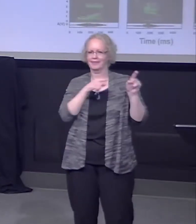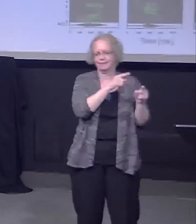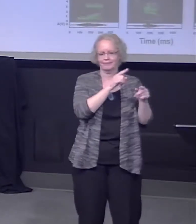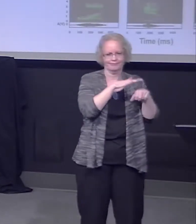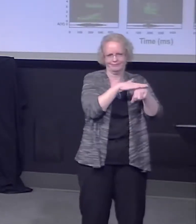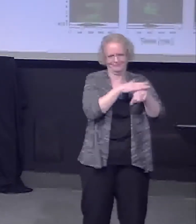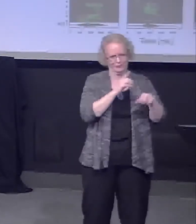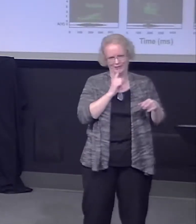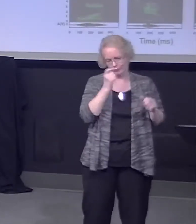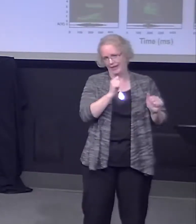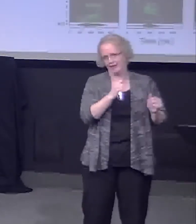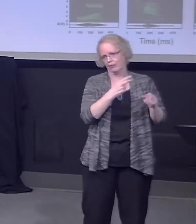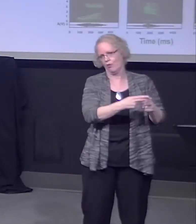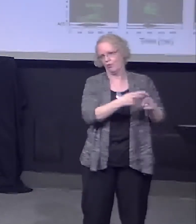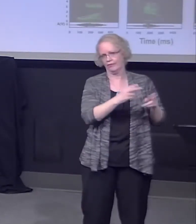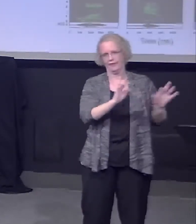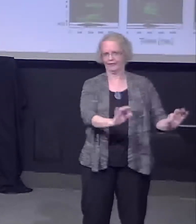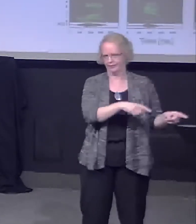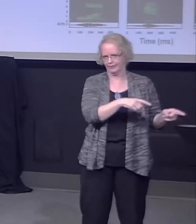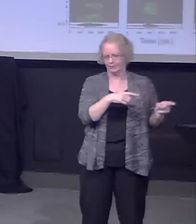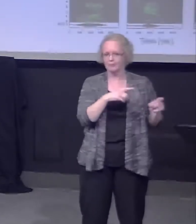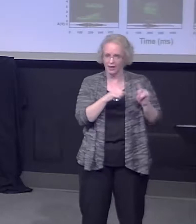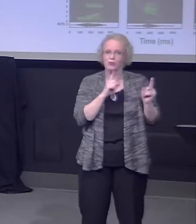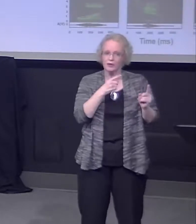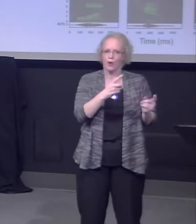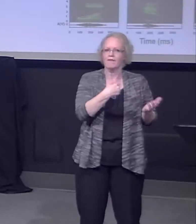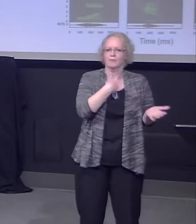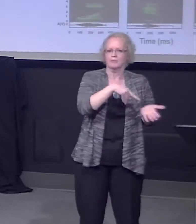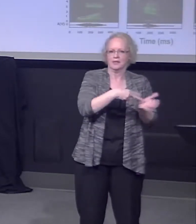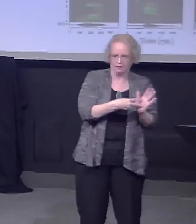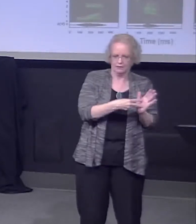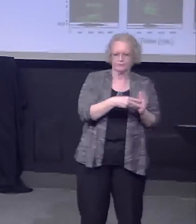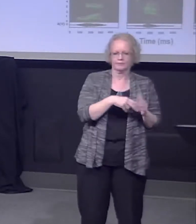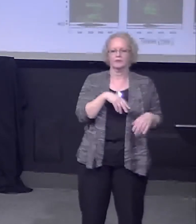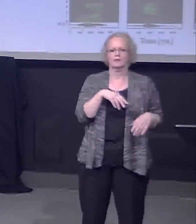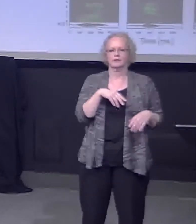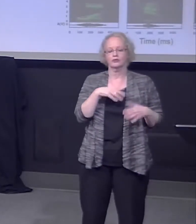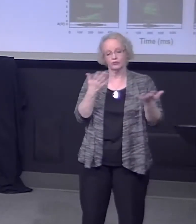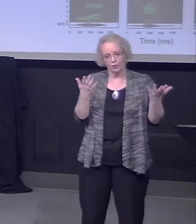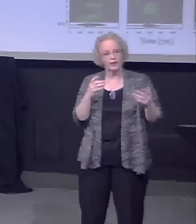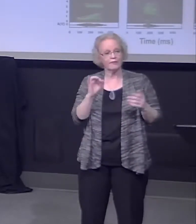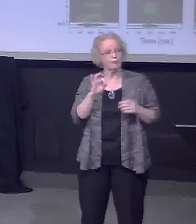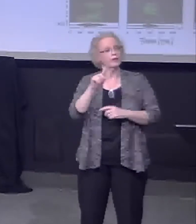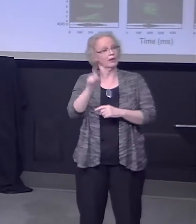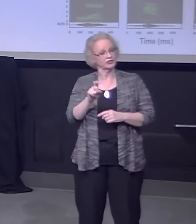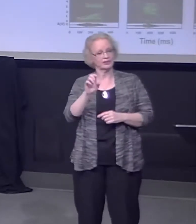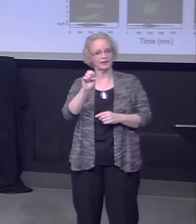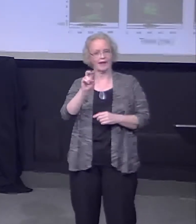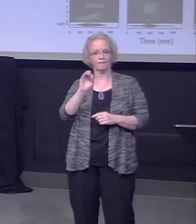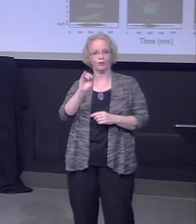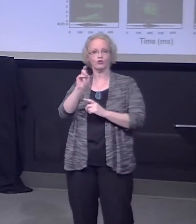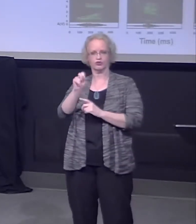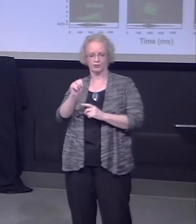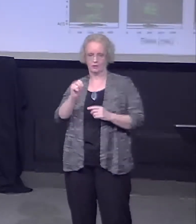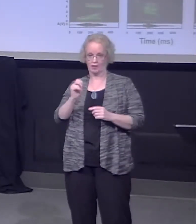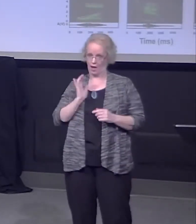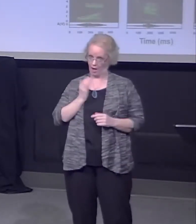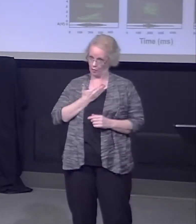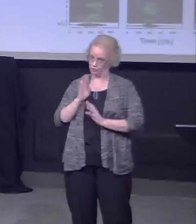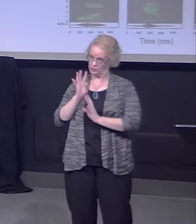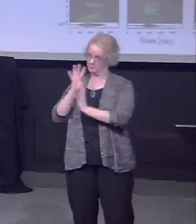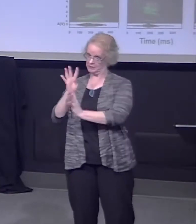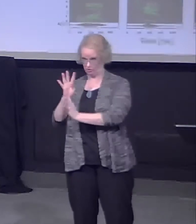nothing. And the question is really, anatomically, and in terms of evolution, does our speech in any way